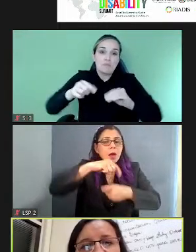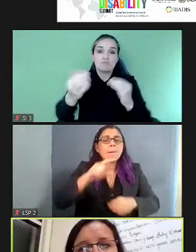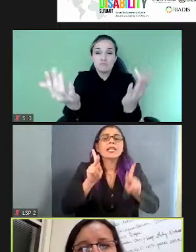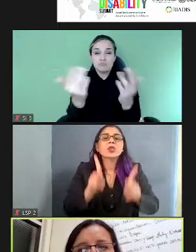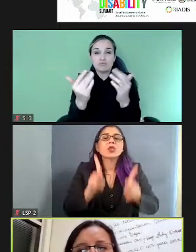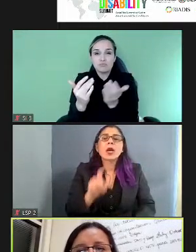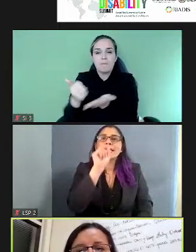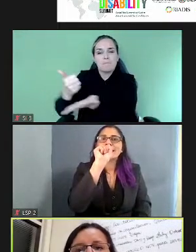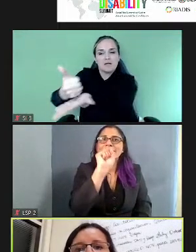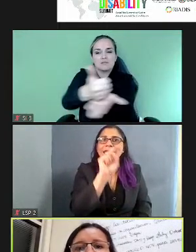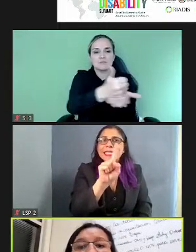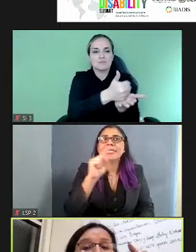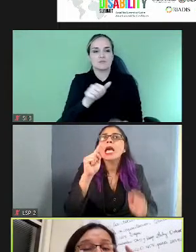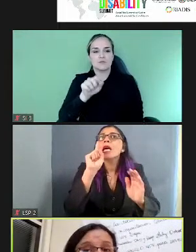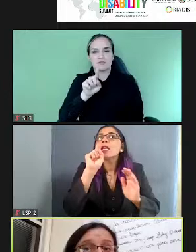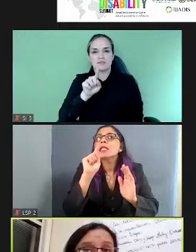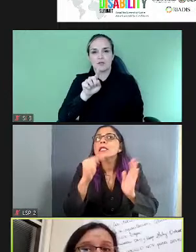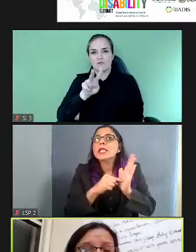personas